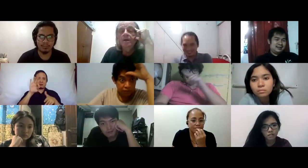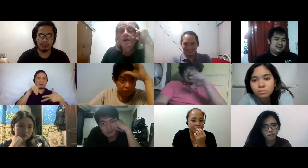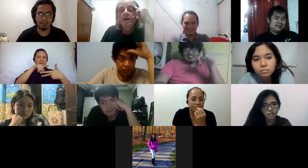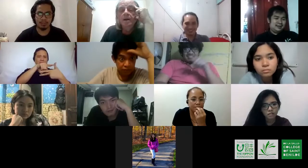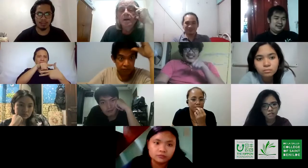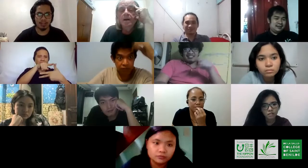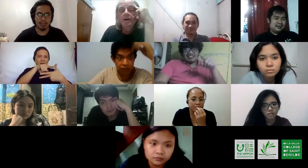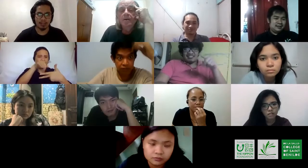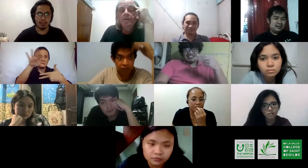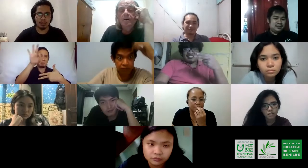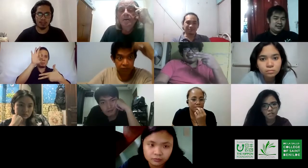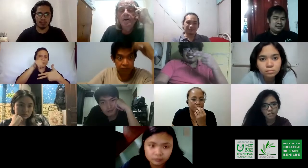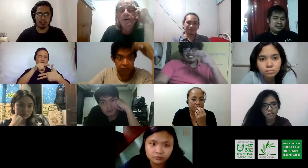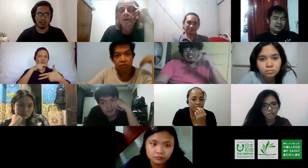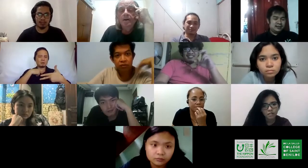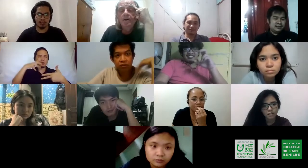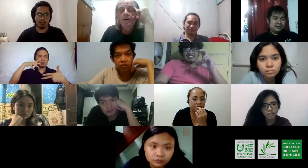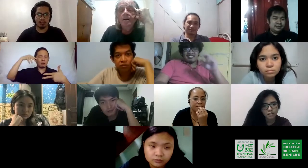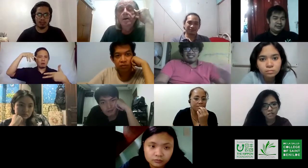Okay.